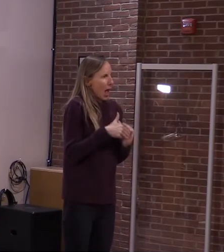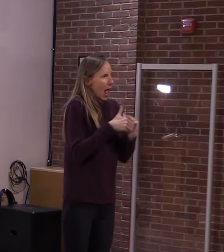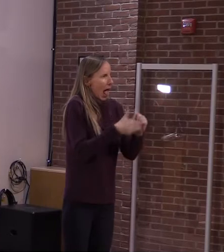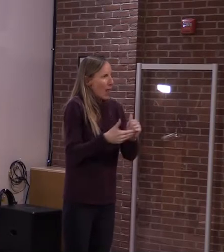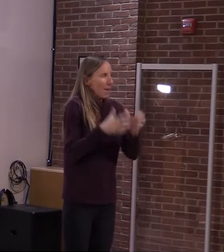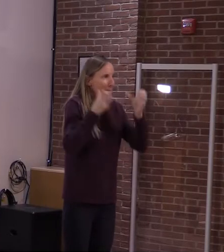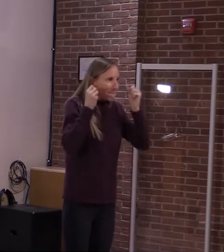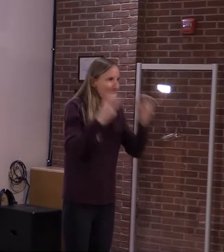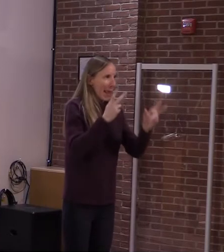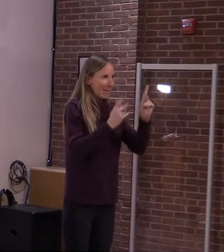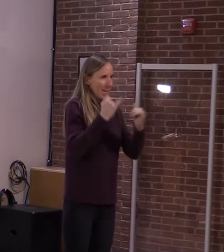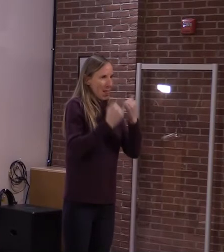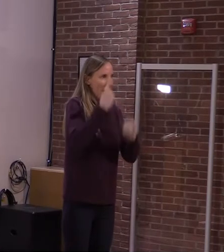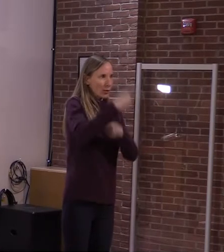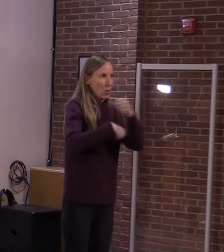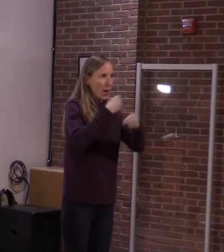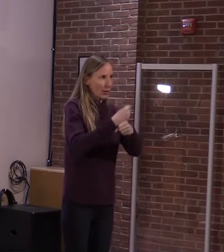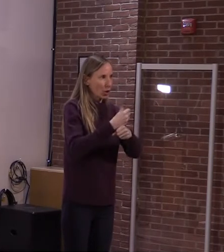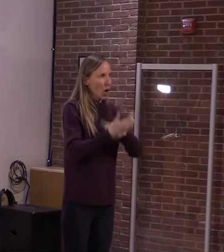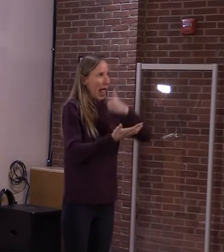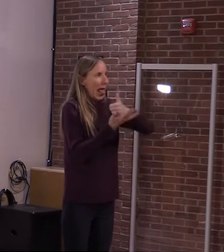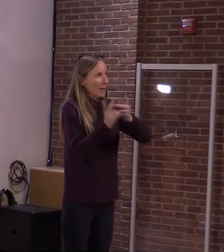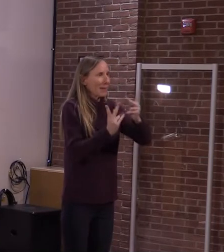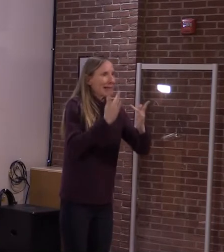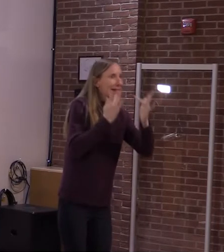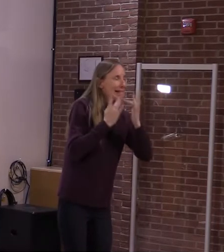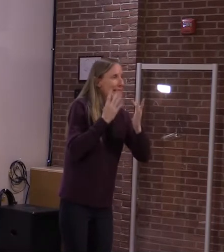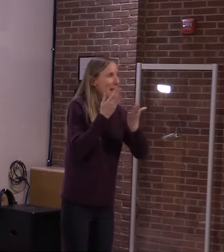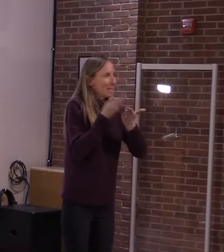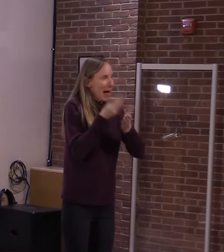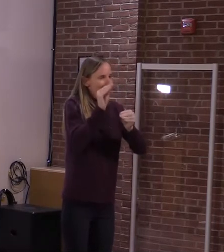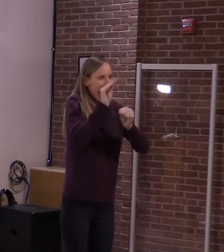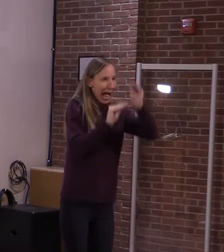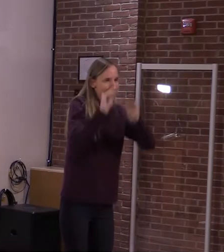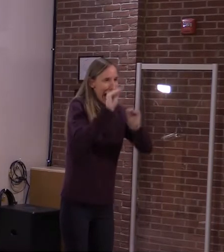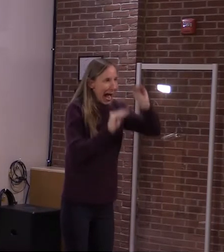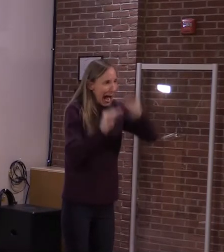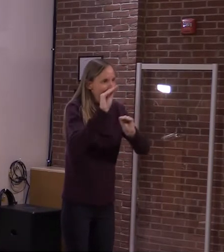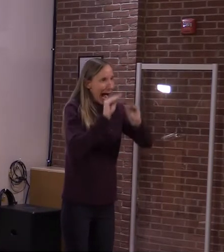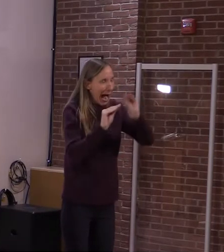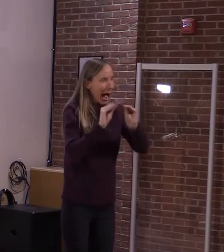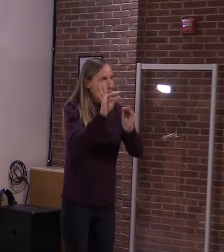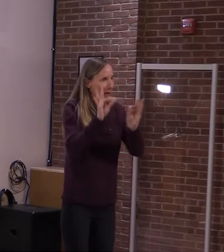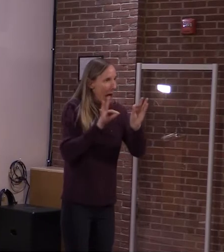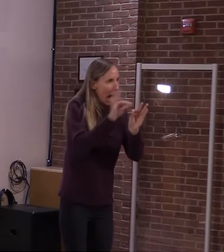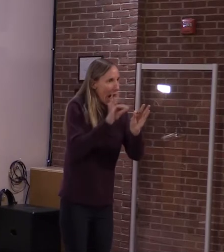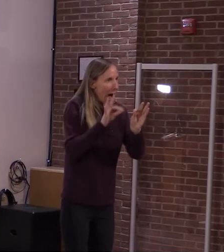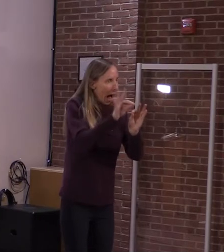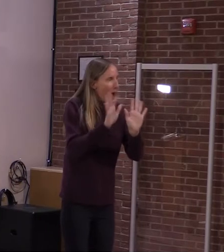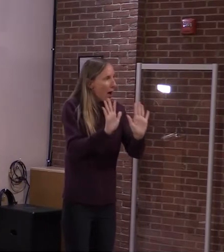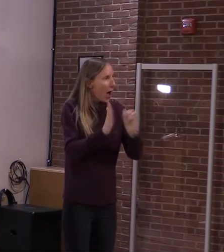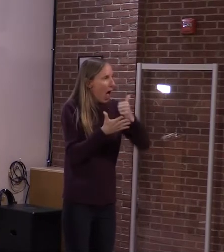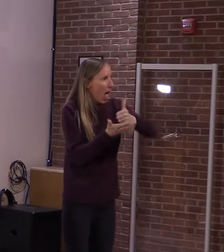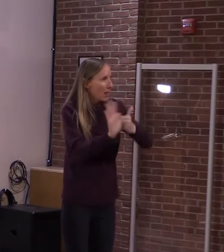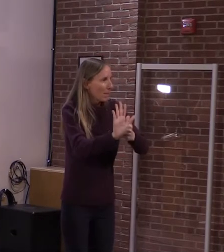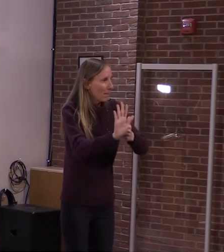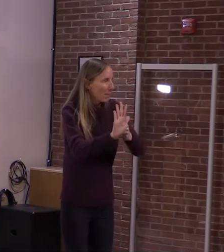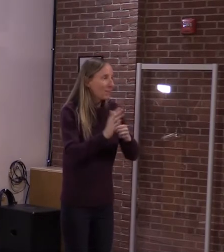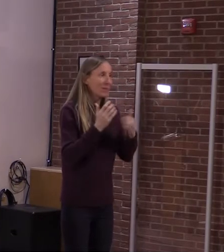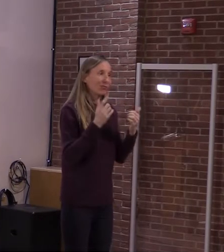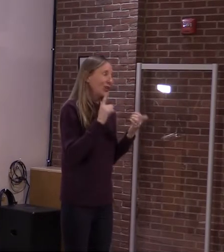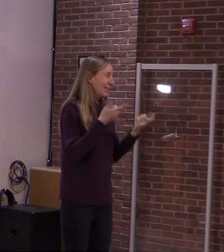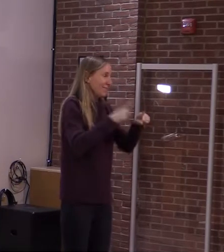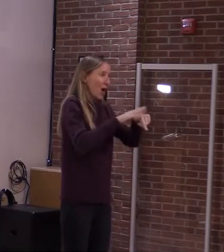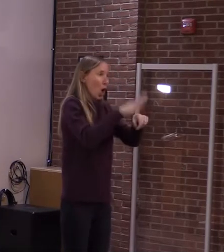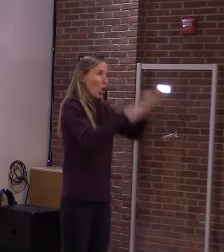12 months has been substantial. So a lot of it depends on the courts themselves. The courts are now